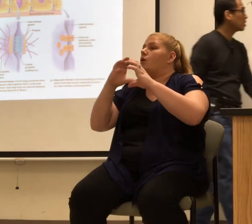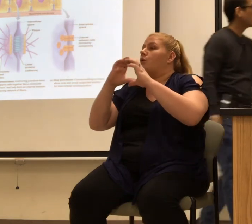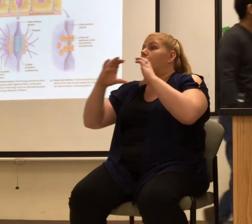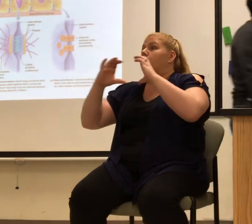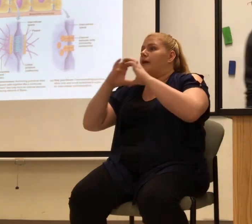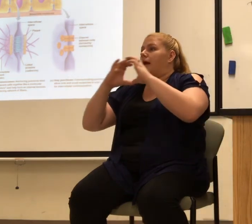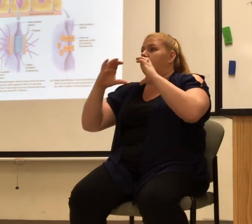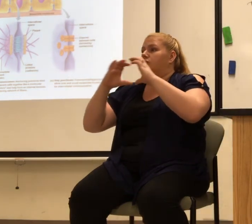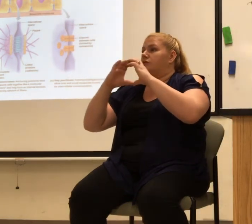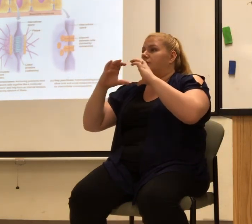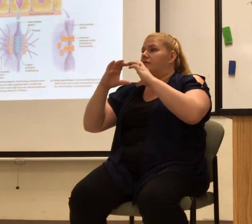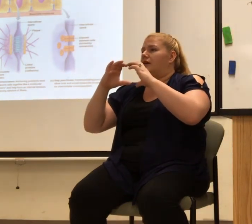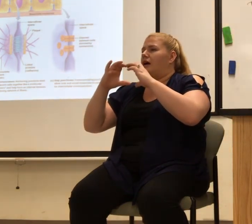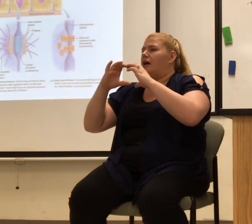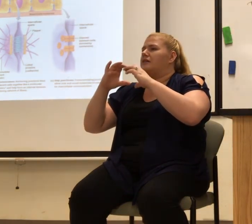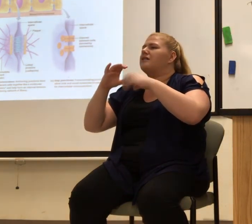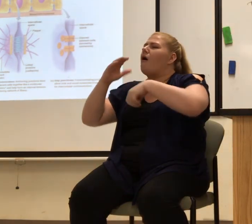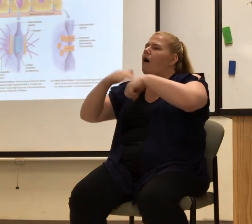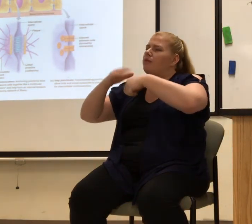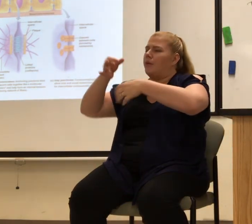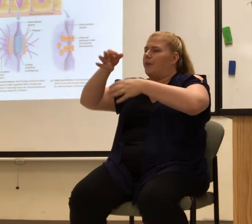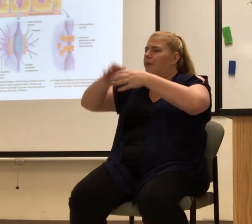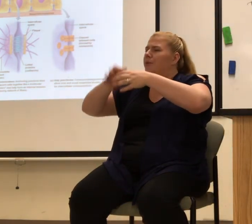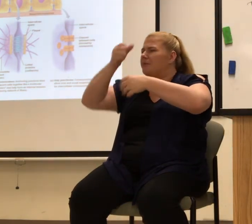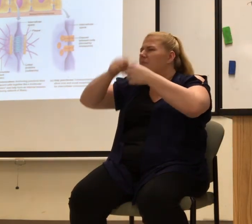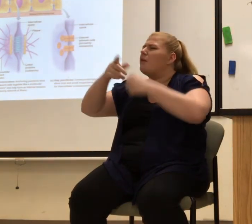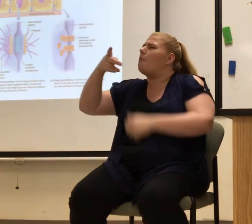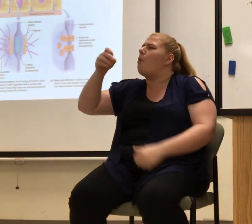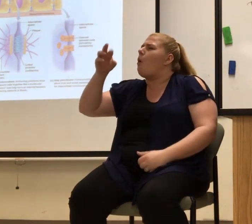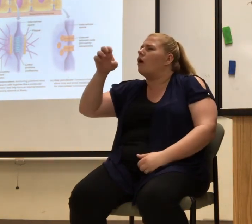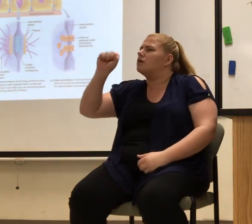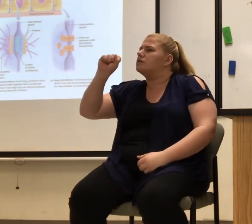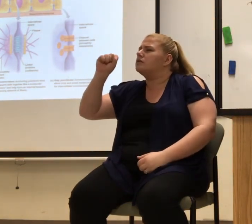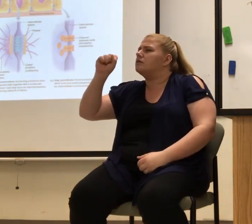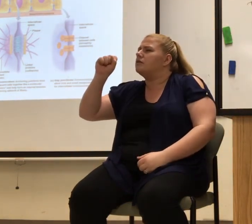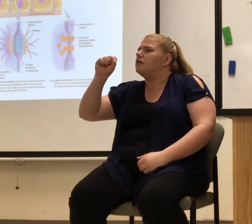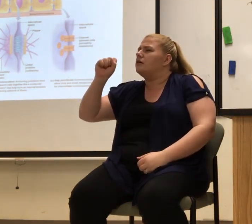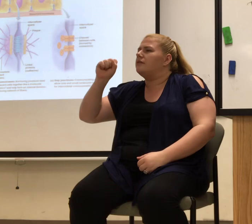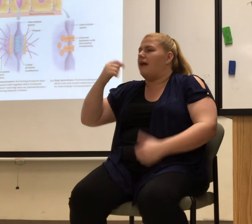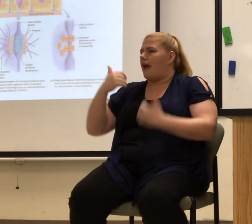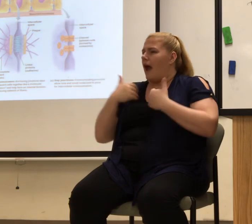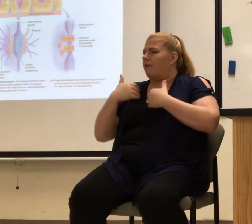porous. That's the gap. The connexons have pores.